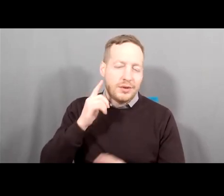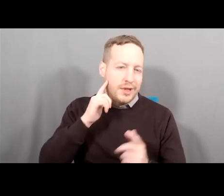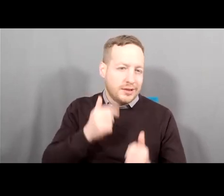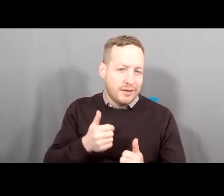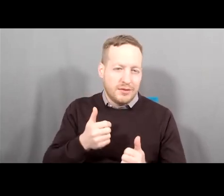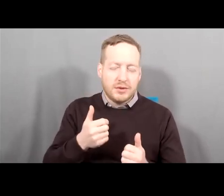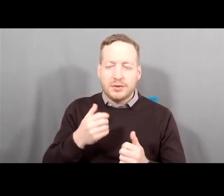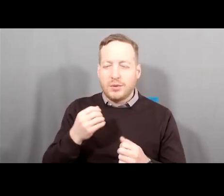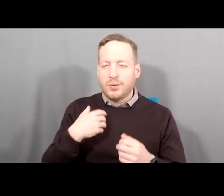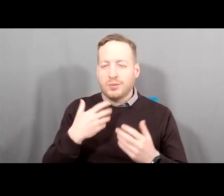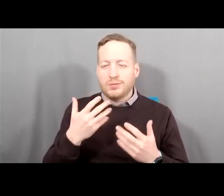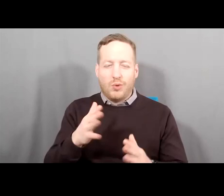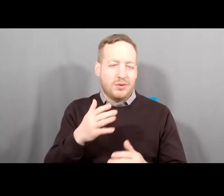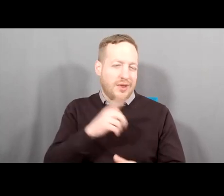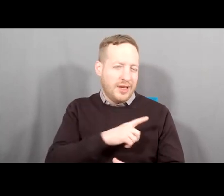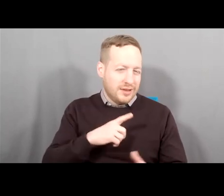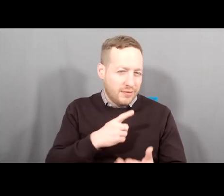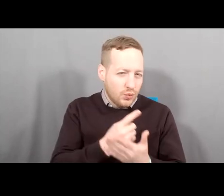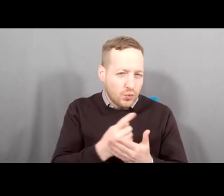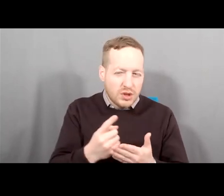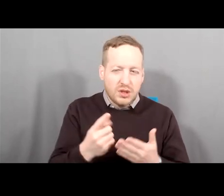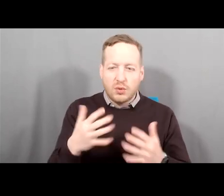and hard of hearing, and late deafened.